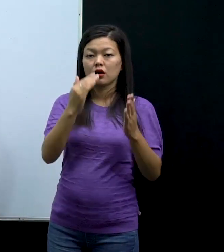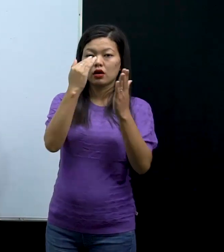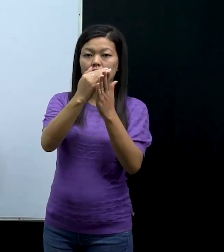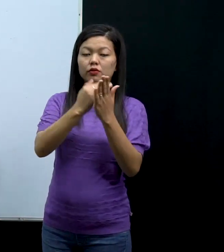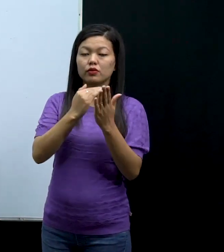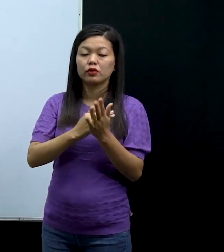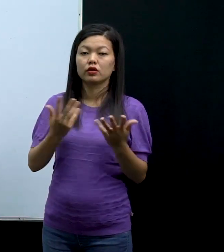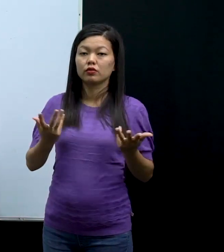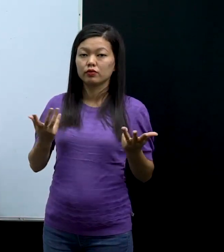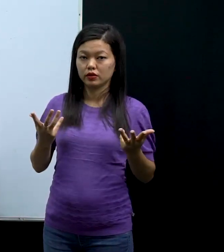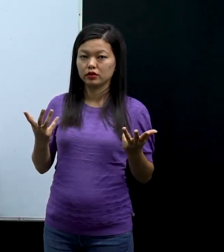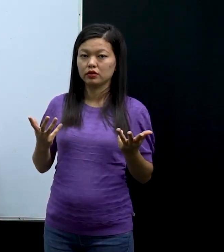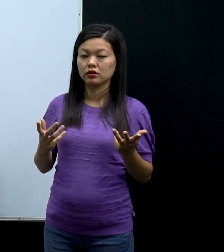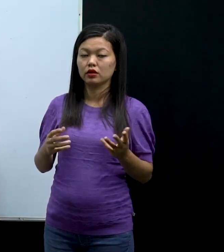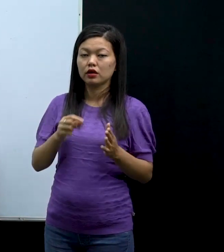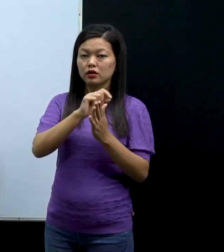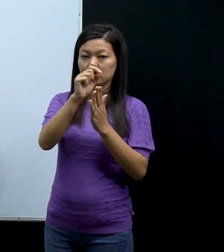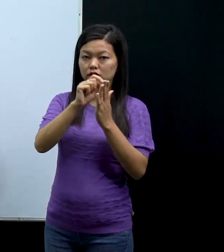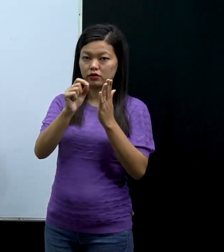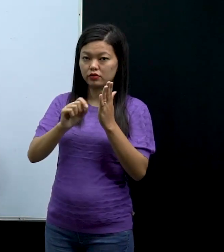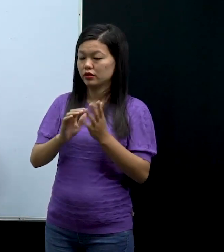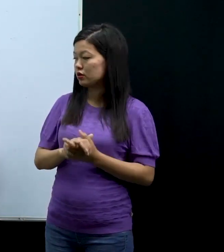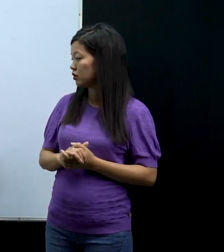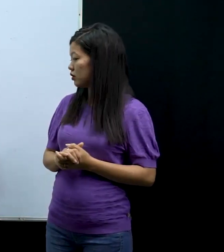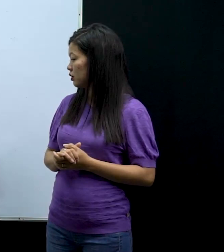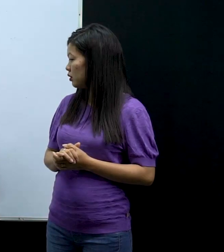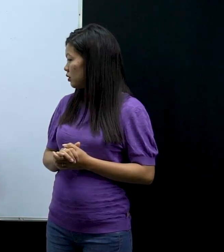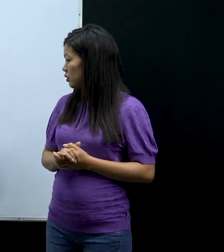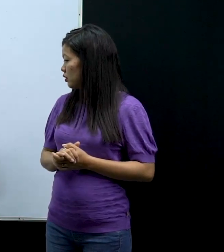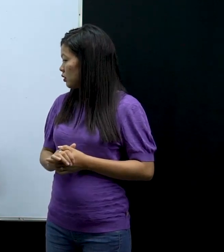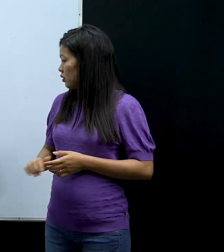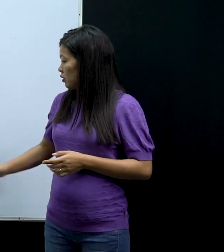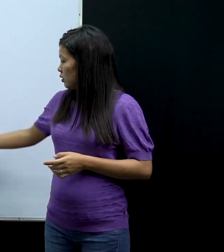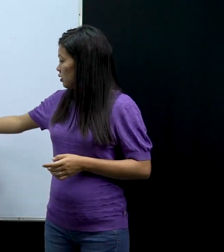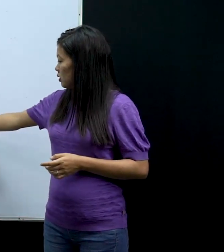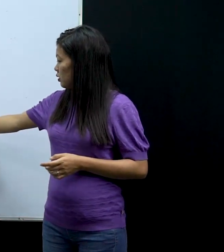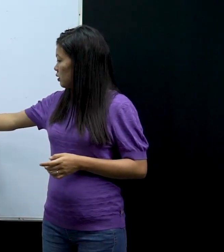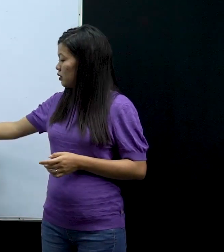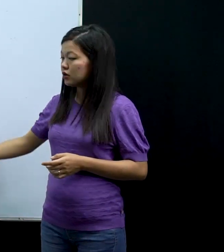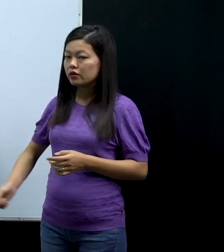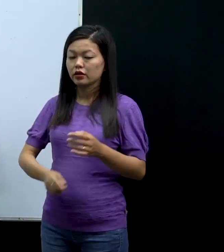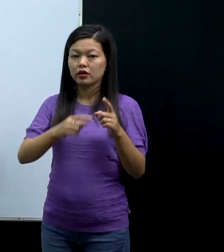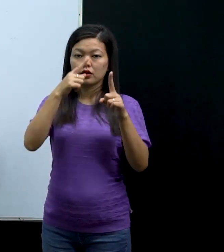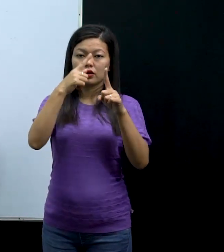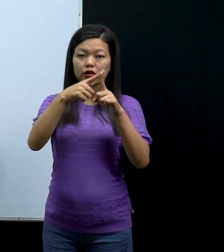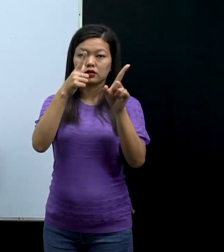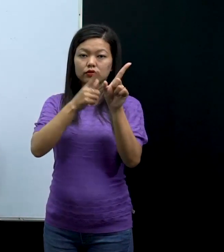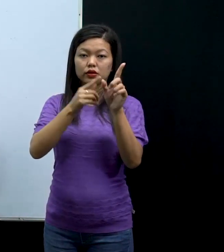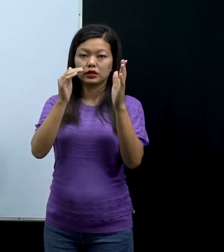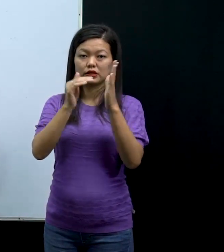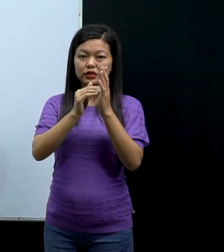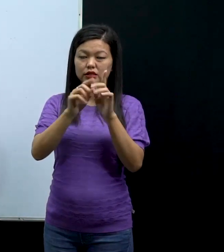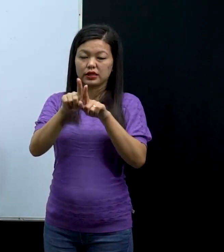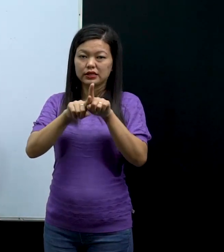XYZ school of Peck district or of Parent district, you can write that is celebrating the